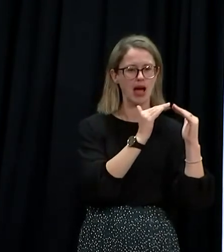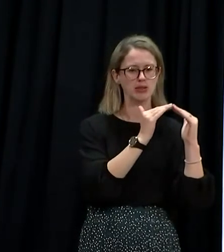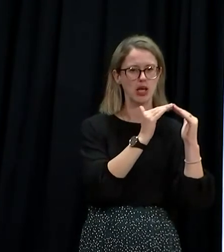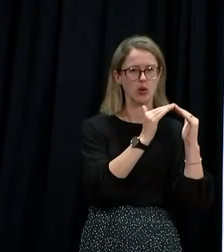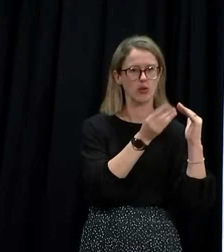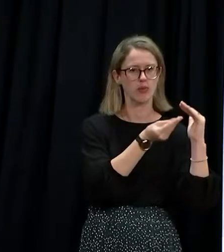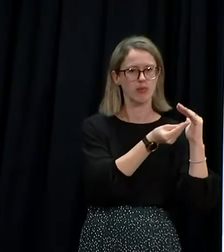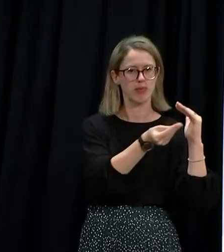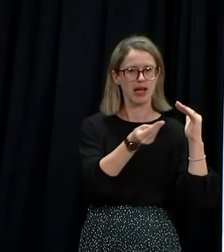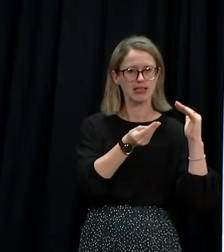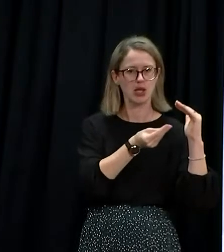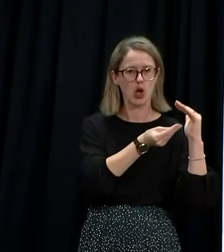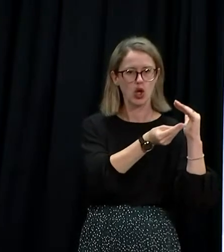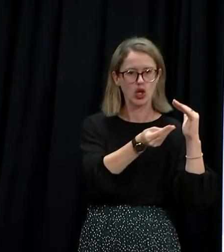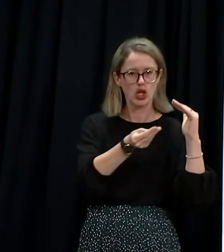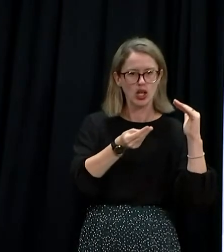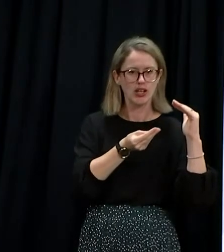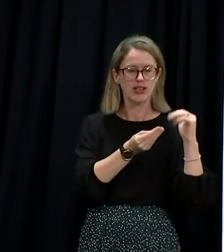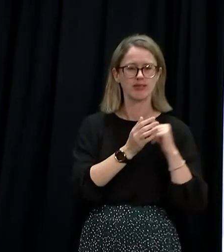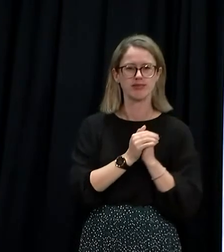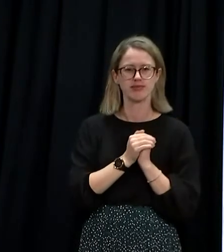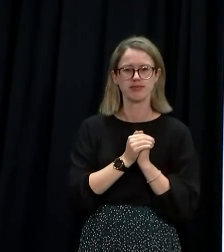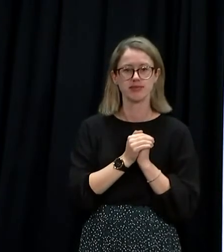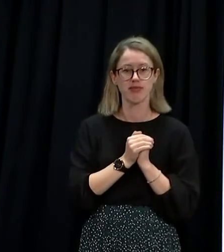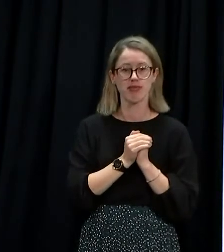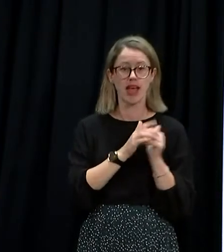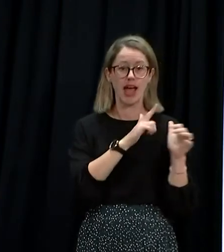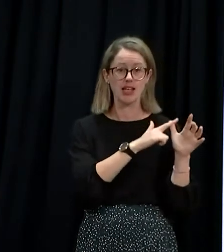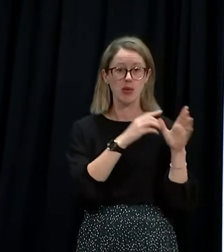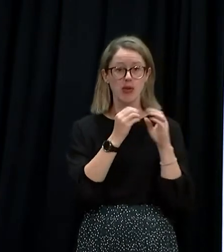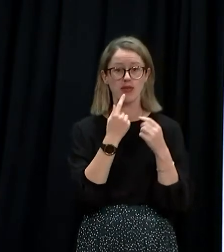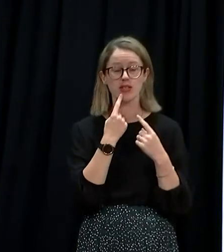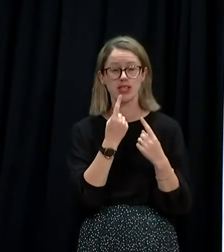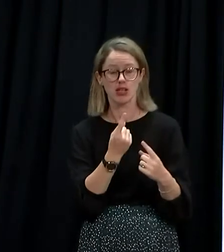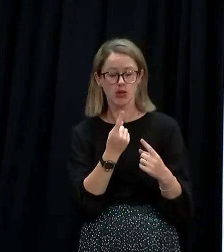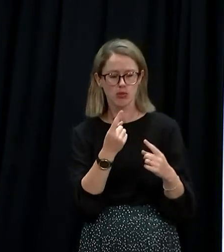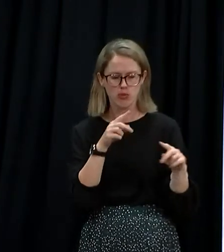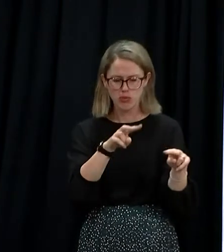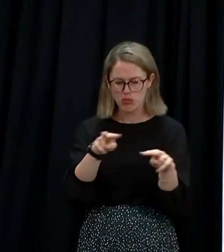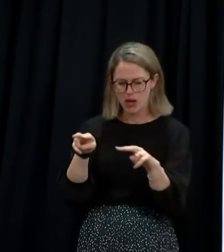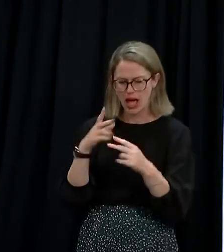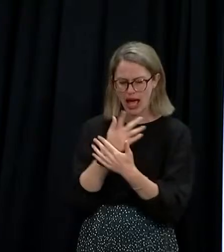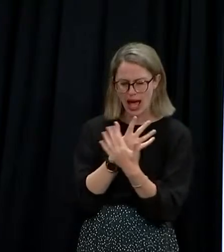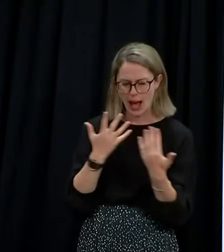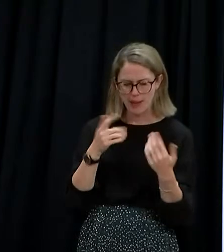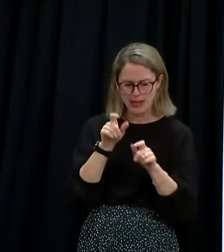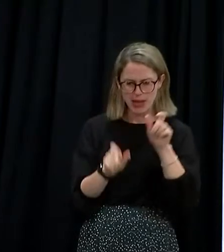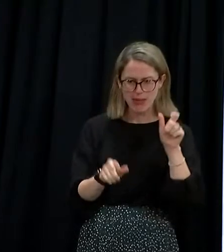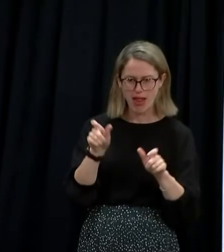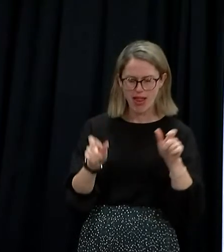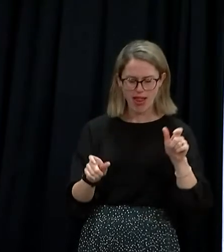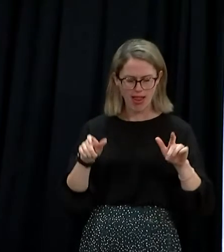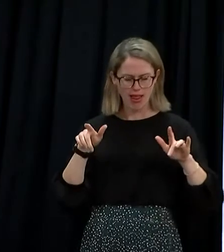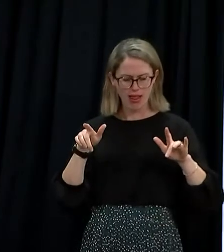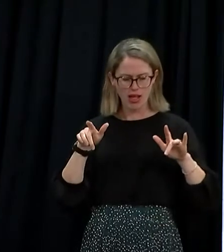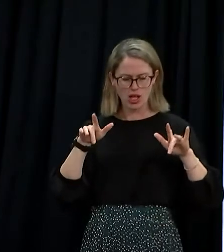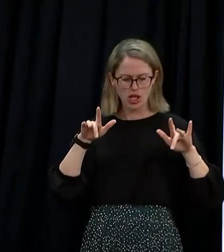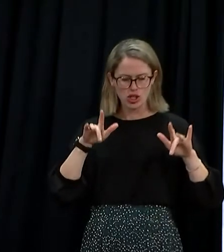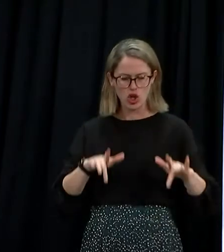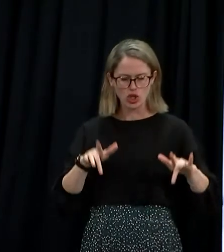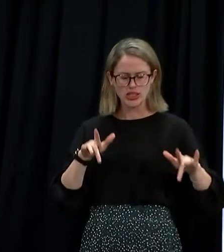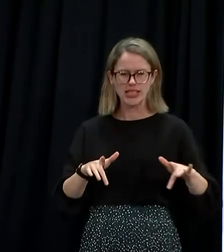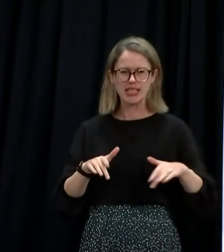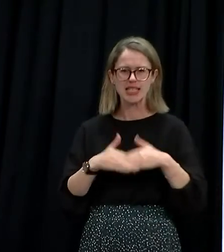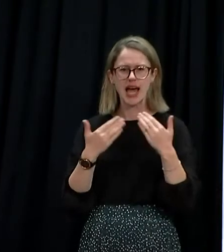as Dr. Bloomfield has said, we've even gone out and looked at how many close contacts we have who aren't yet required to have their day